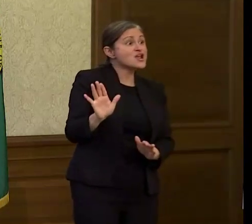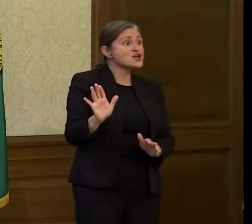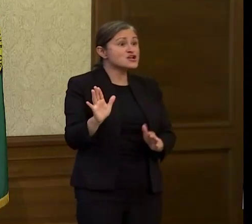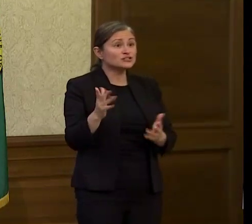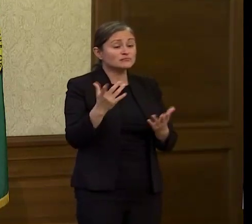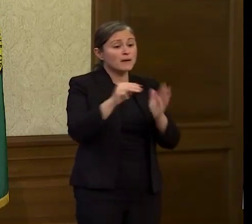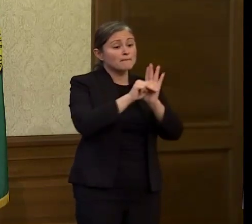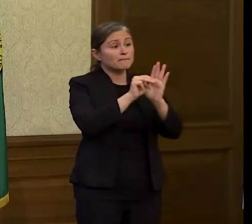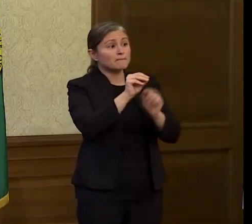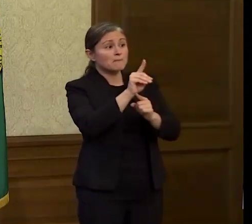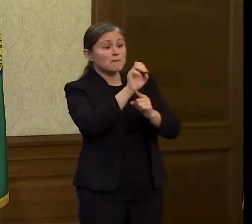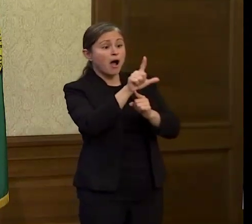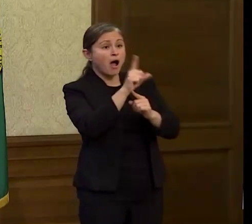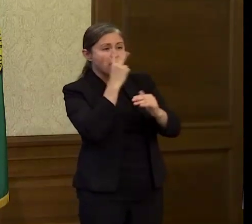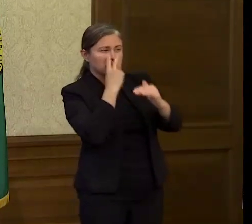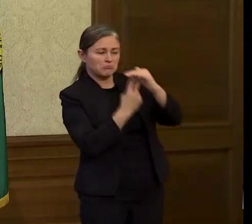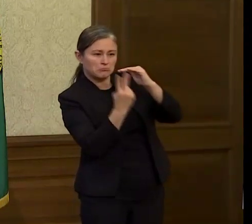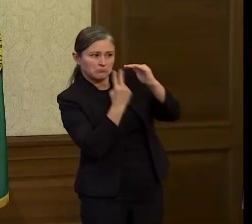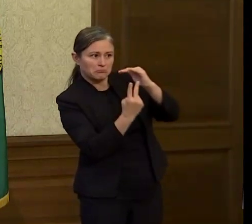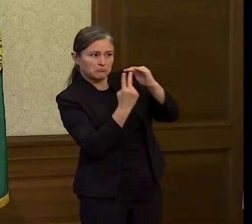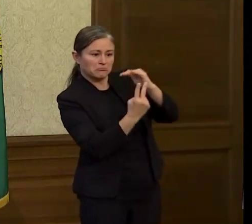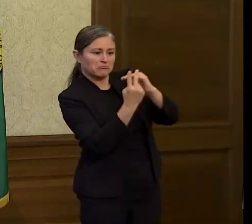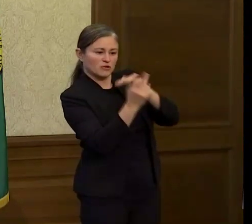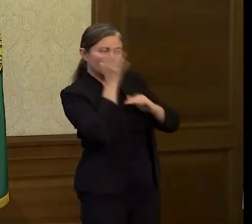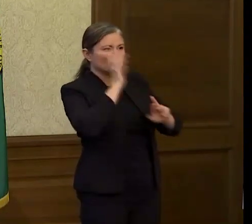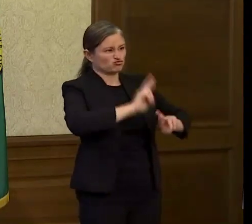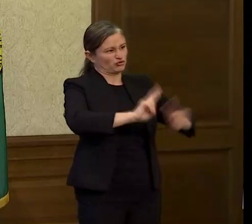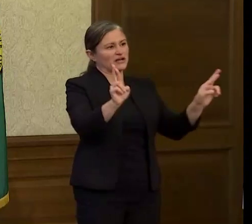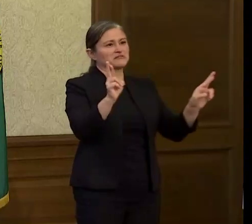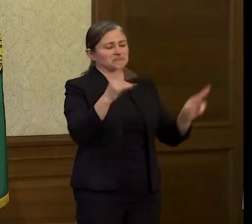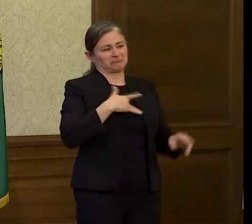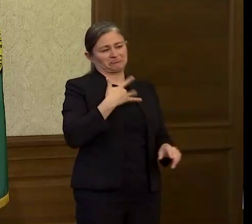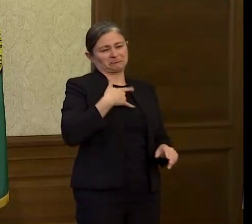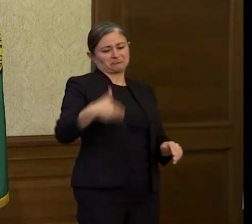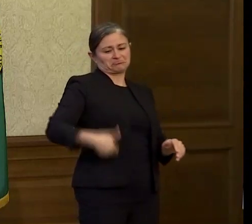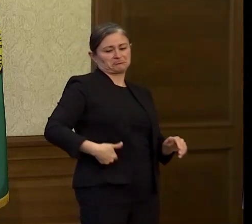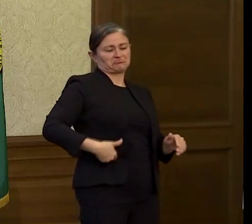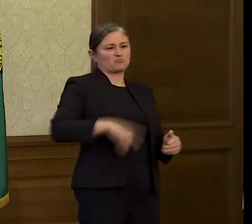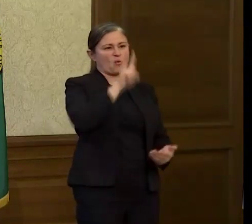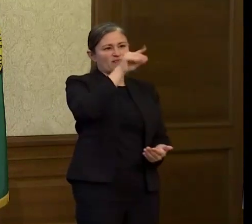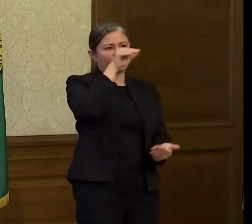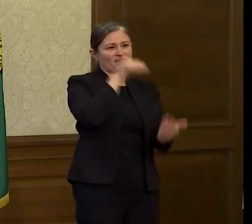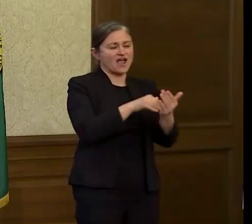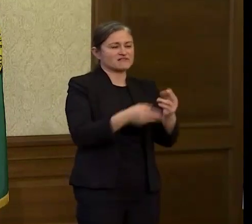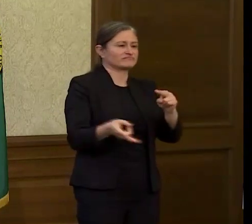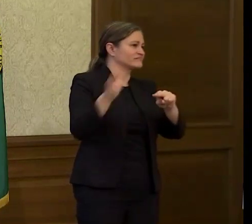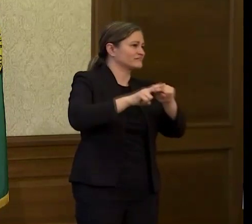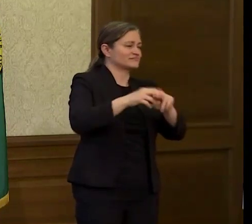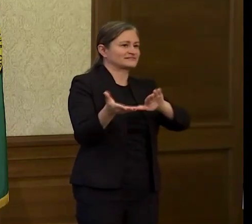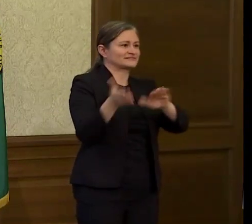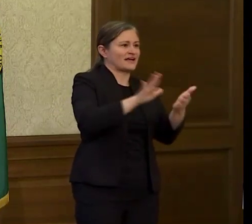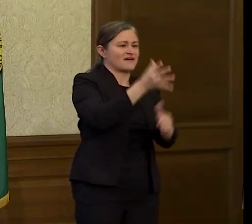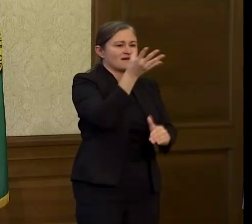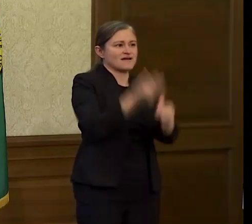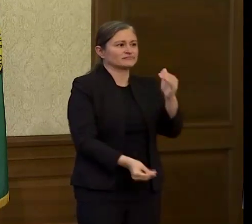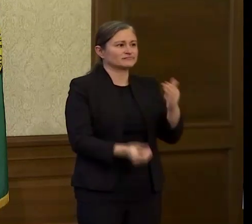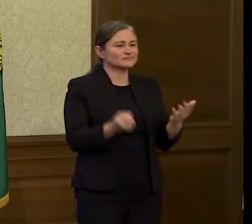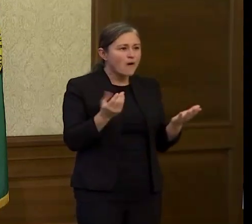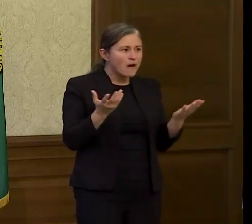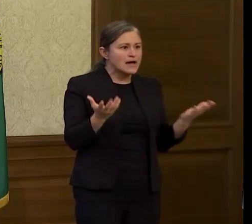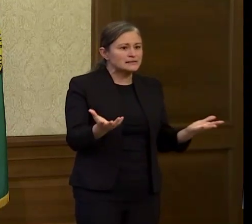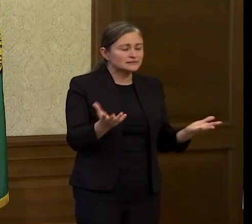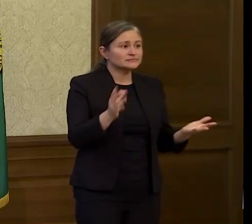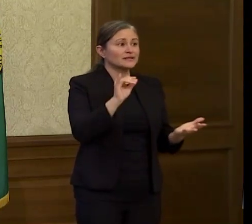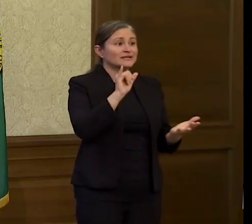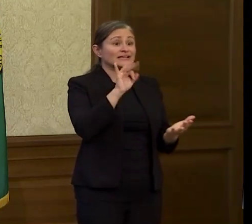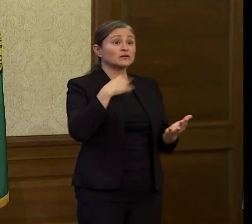our state, and that there will be more if we do not continue our stalwart efforts.